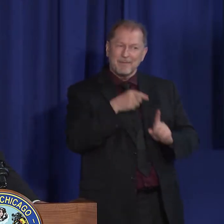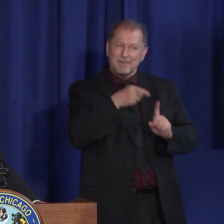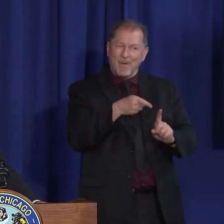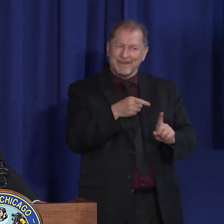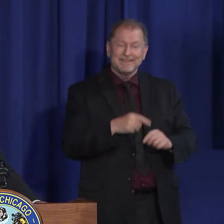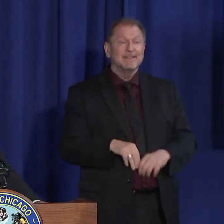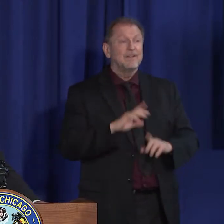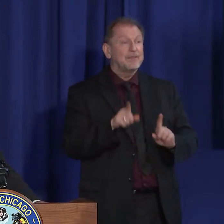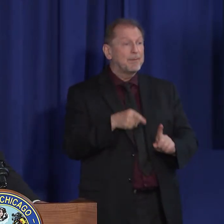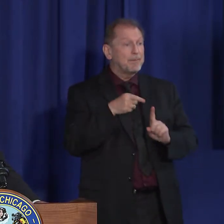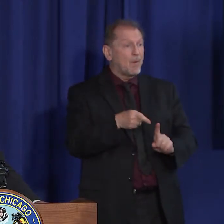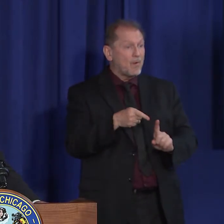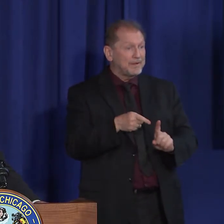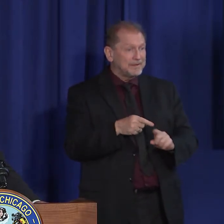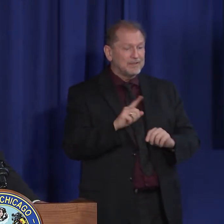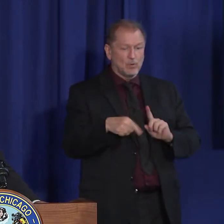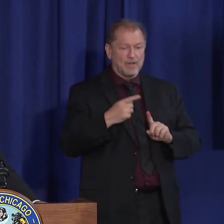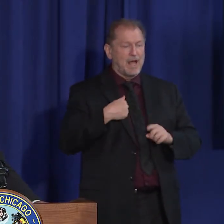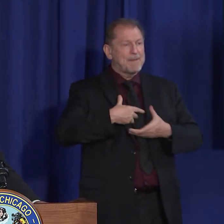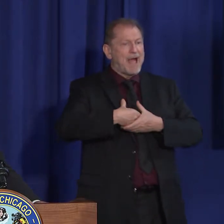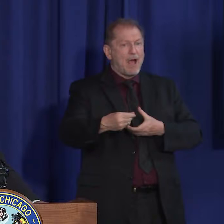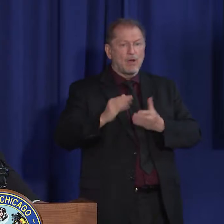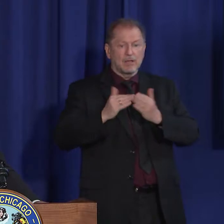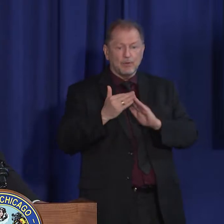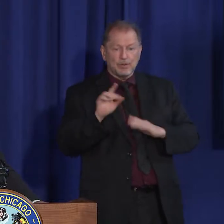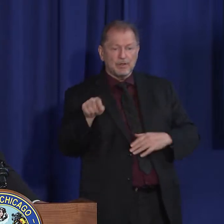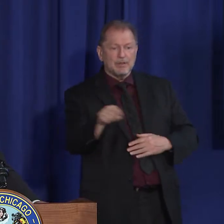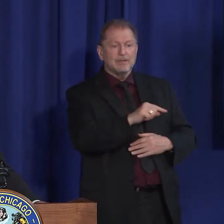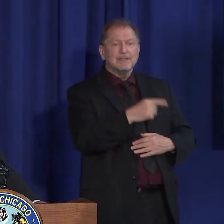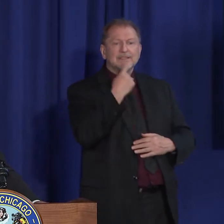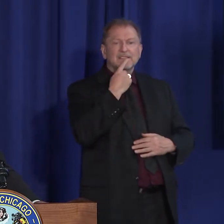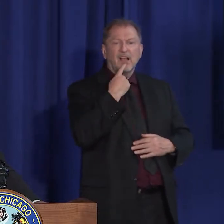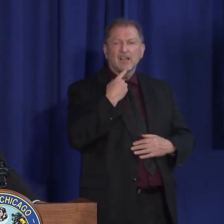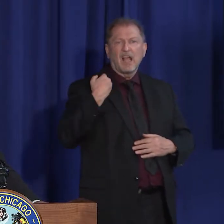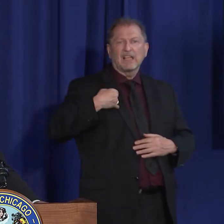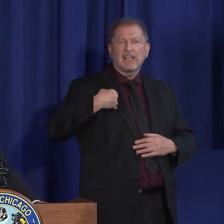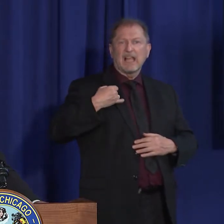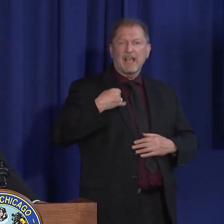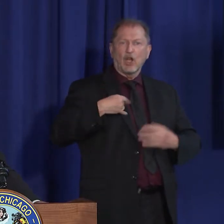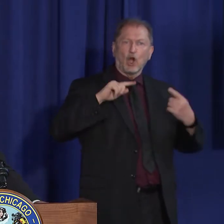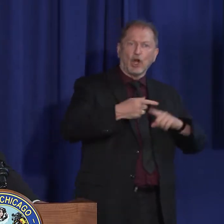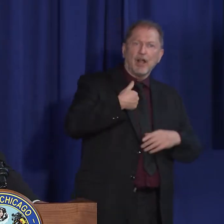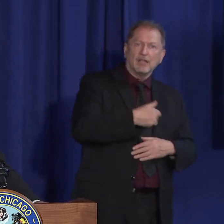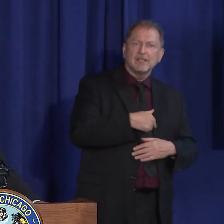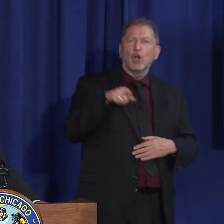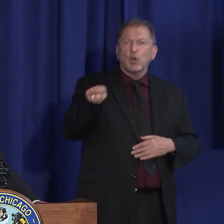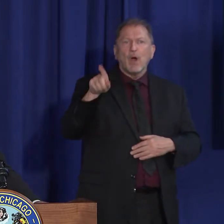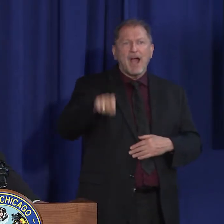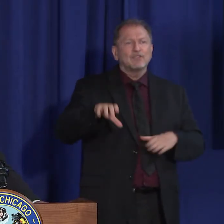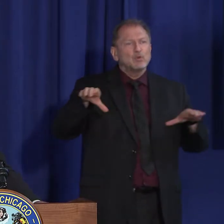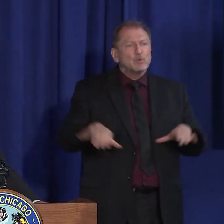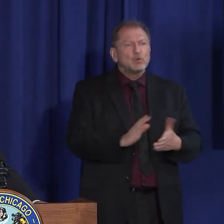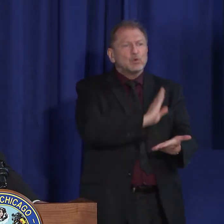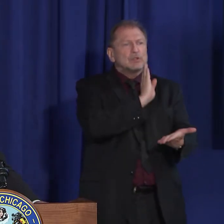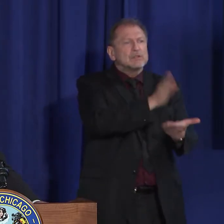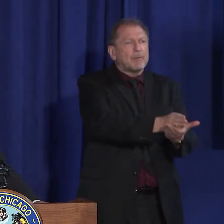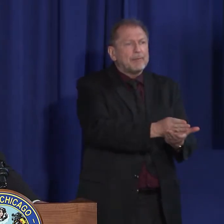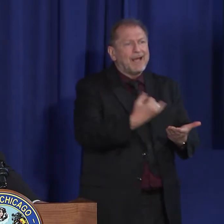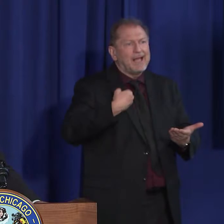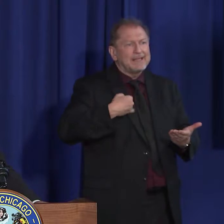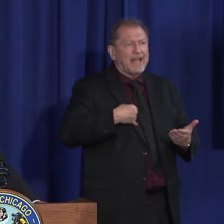hear almost every time I'm out in community. Save us from these gangs. do something to stop